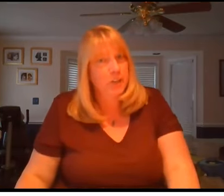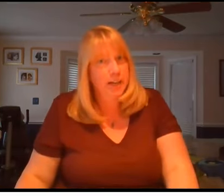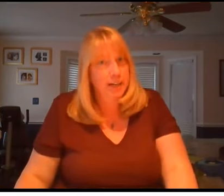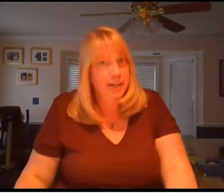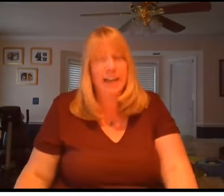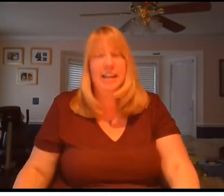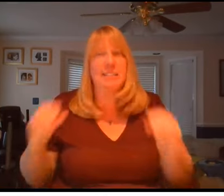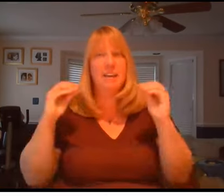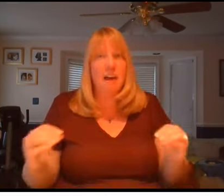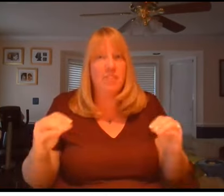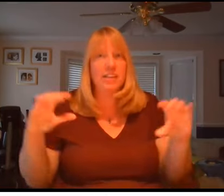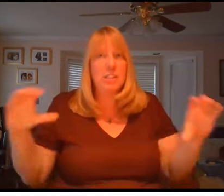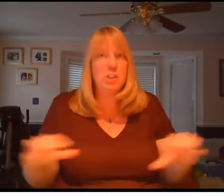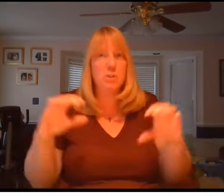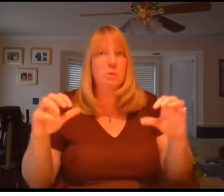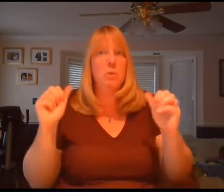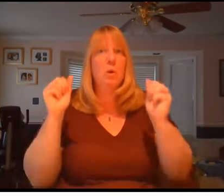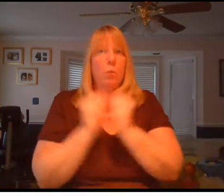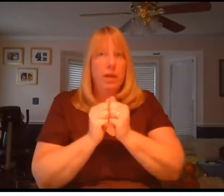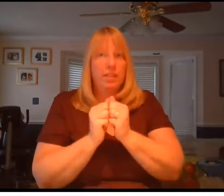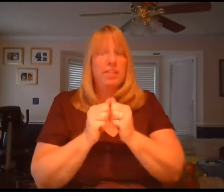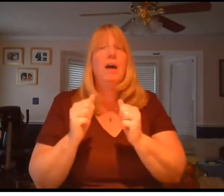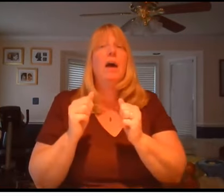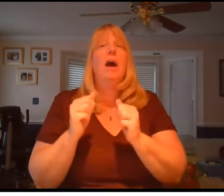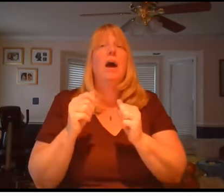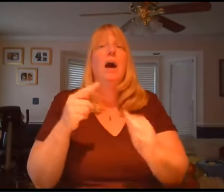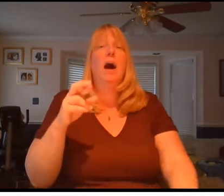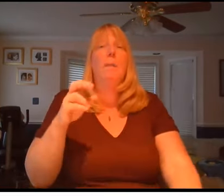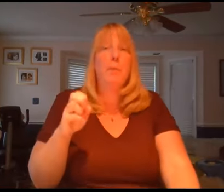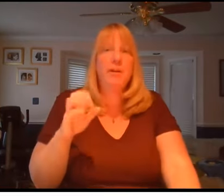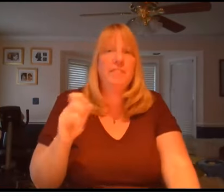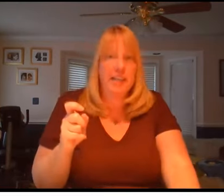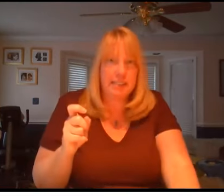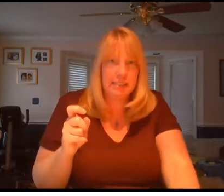refix, which is sign before fix, has something to do